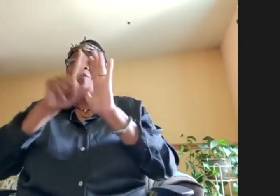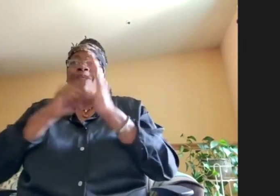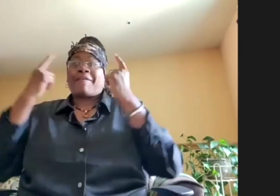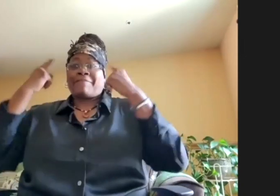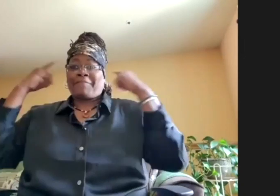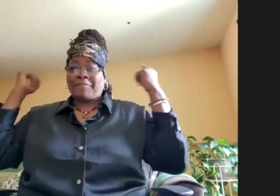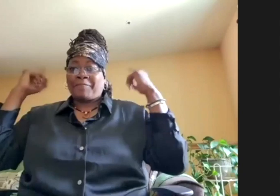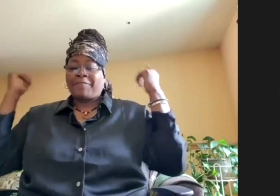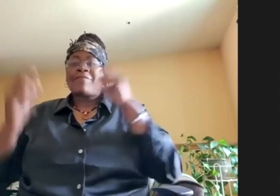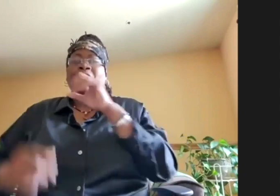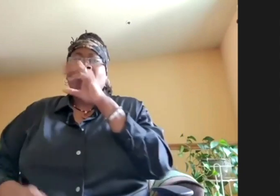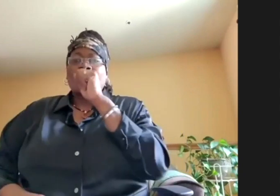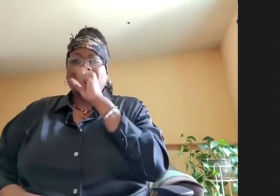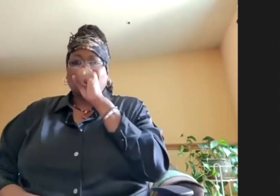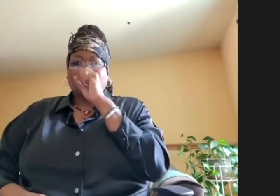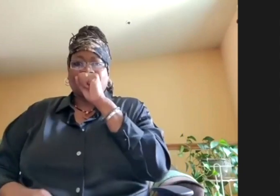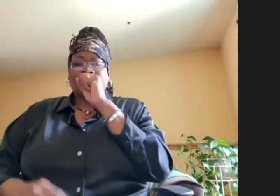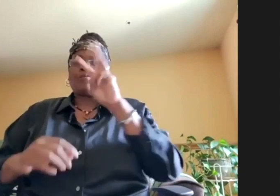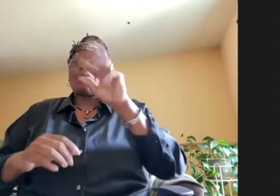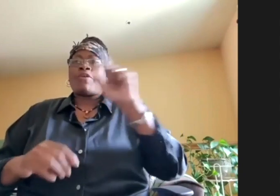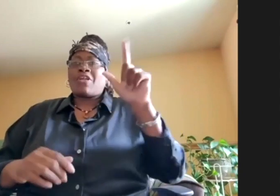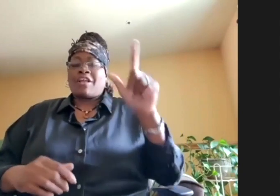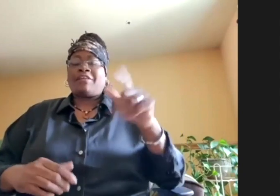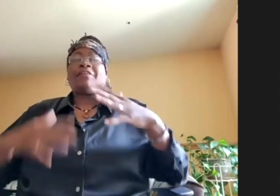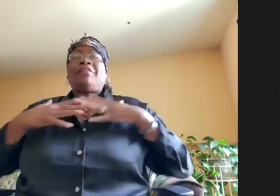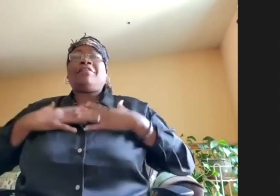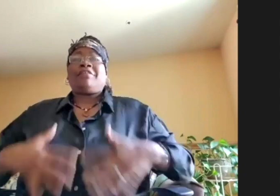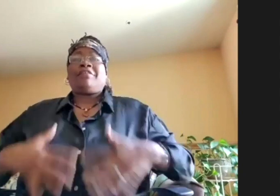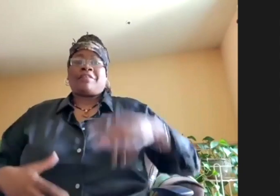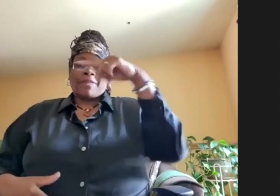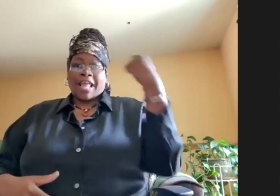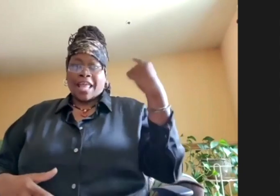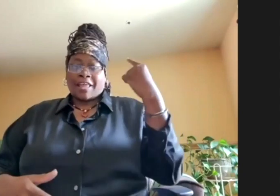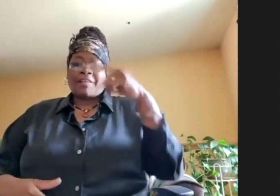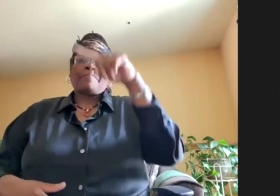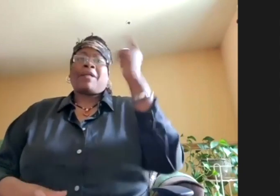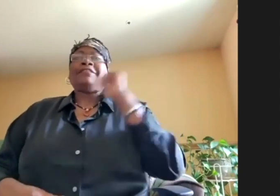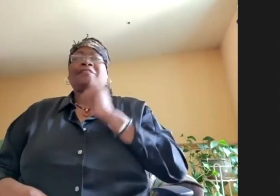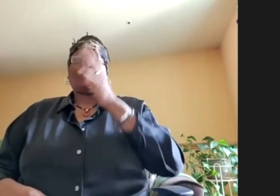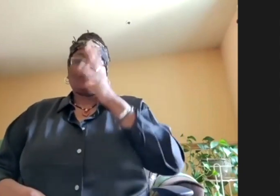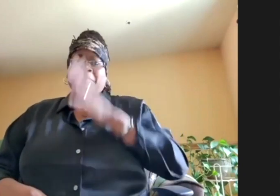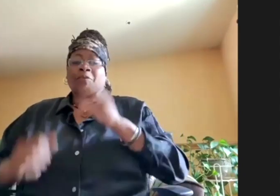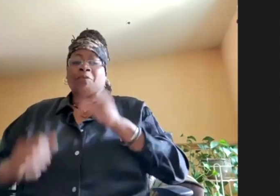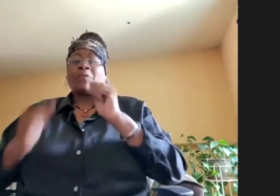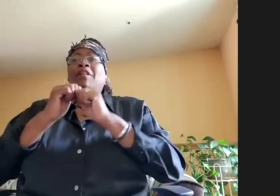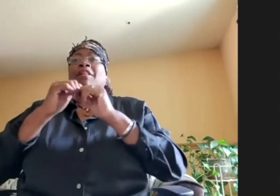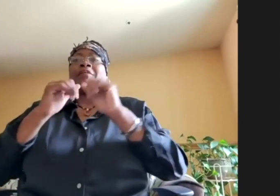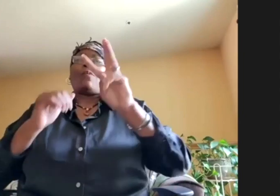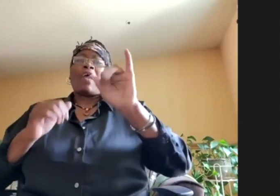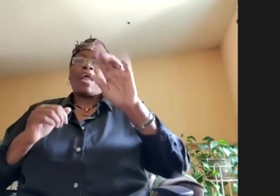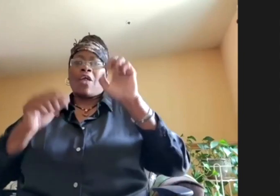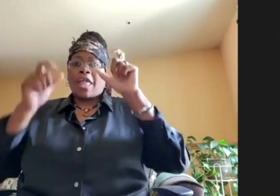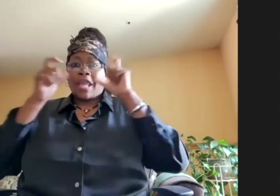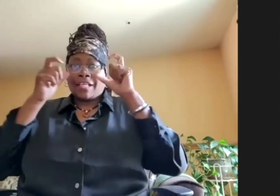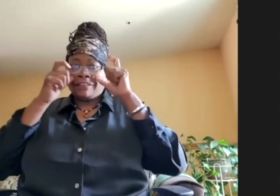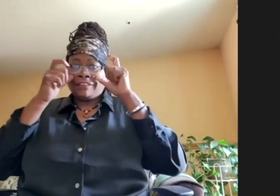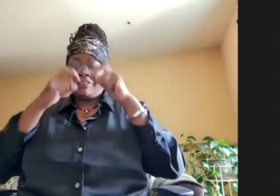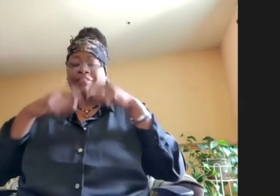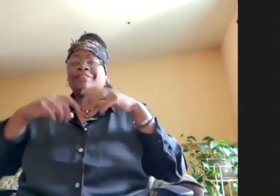Antony's. My background is an orange colored wall. I'm a Black female with a black shirt